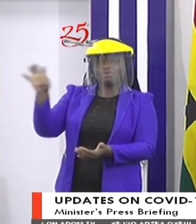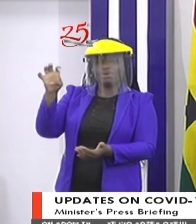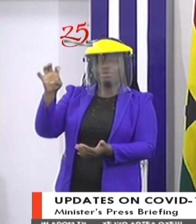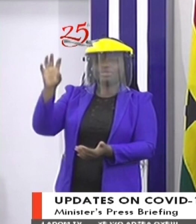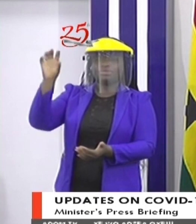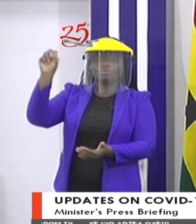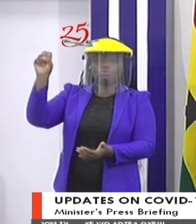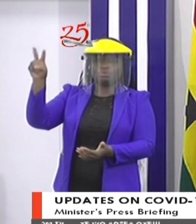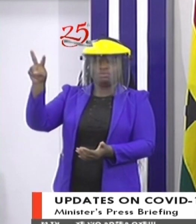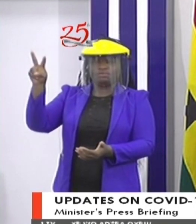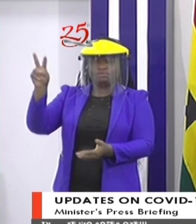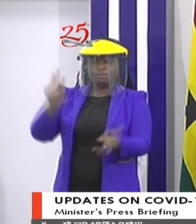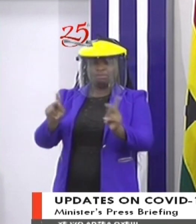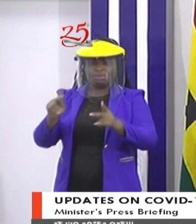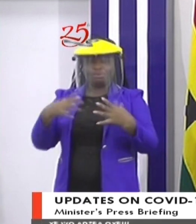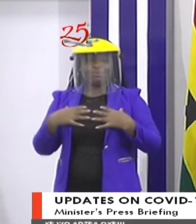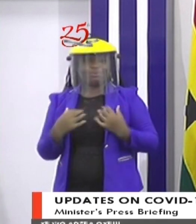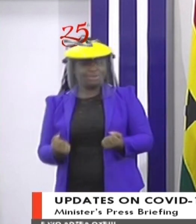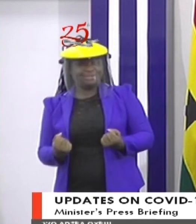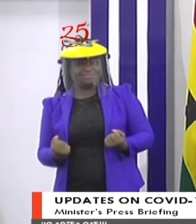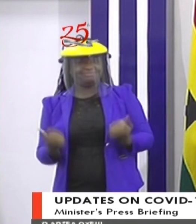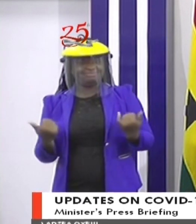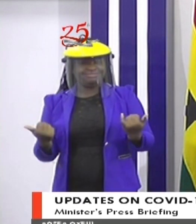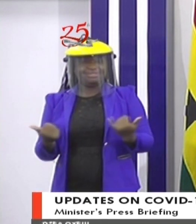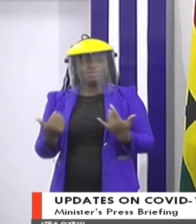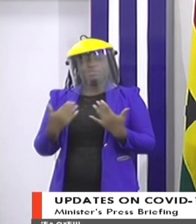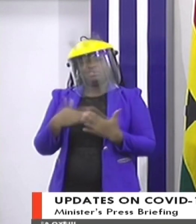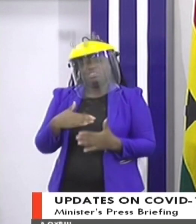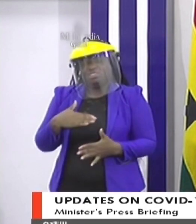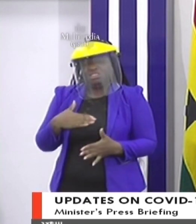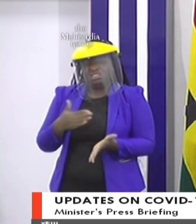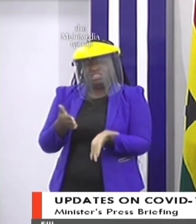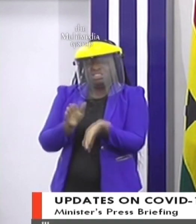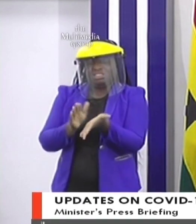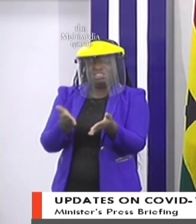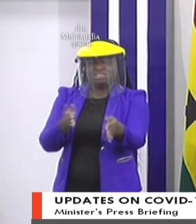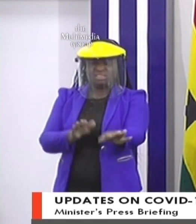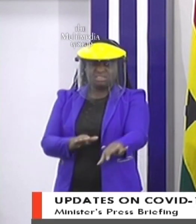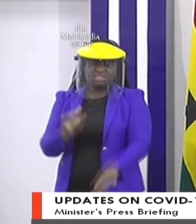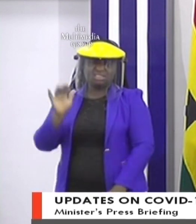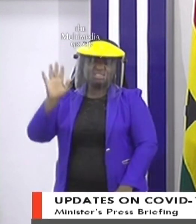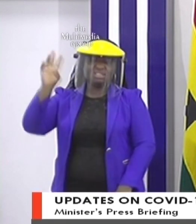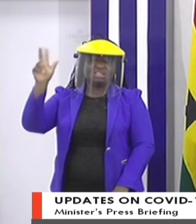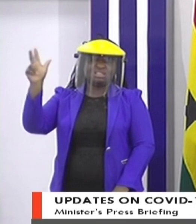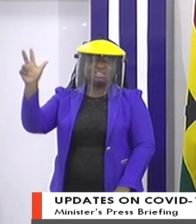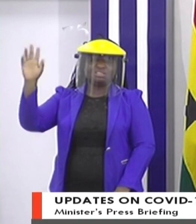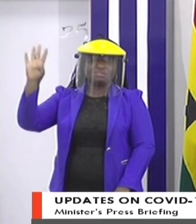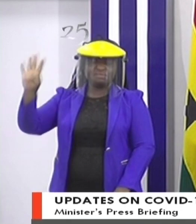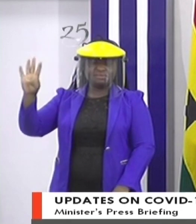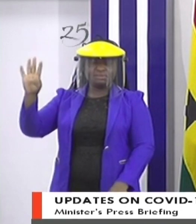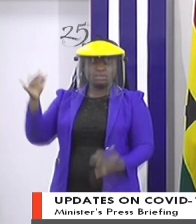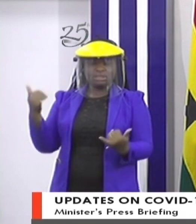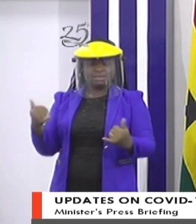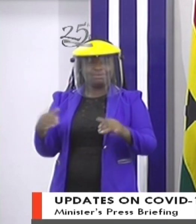2,412. Unfortunately, recorded 34 deaths. Active cases stand